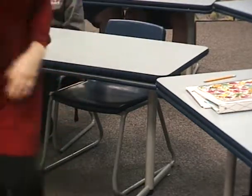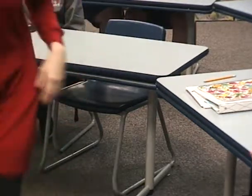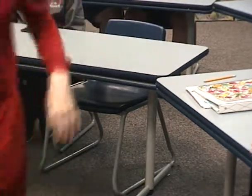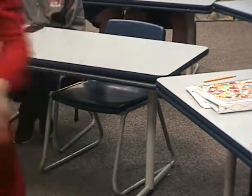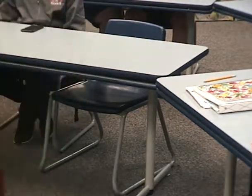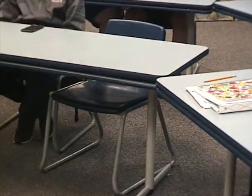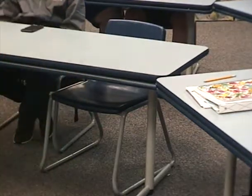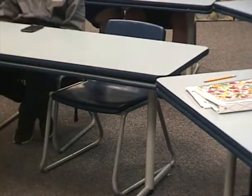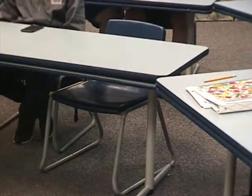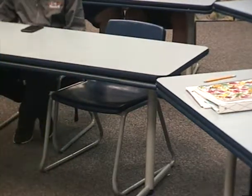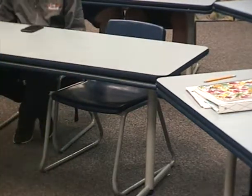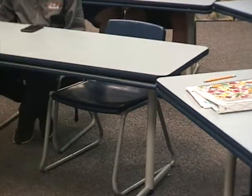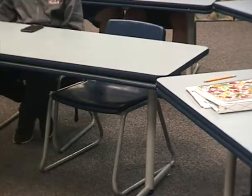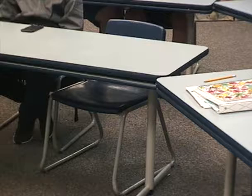Put best.